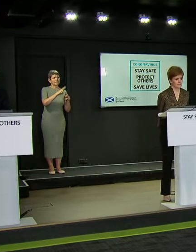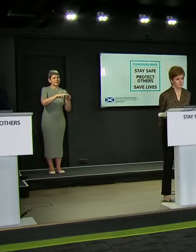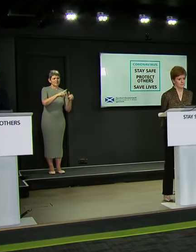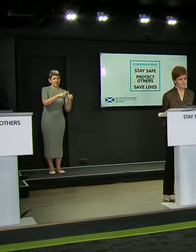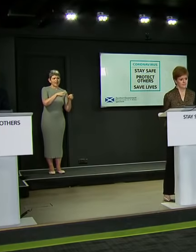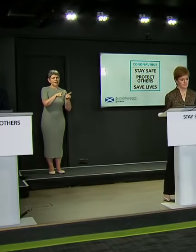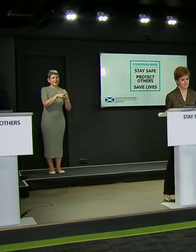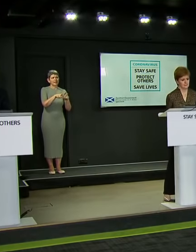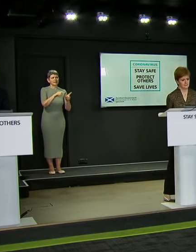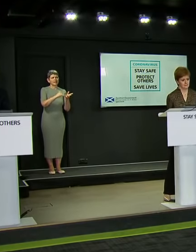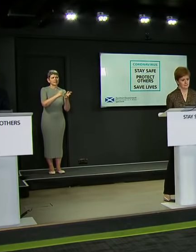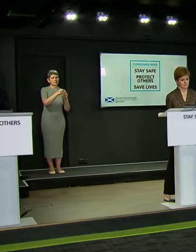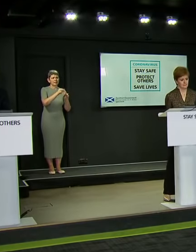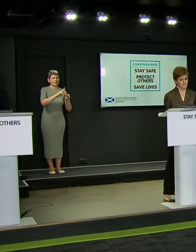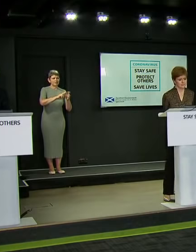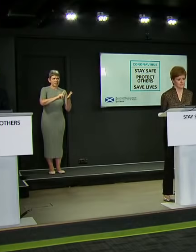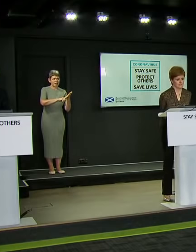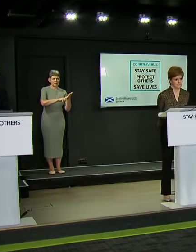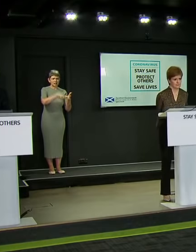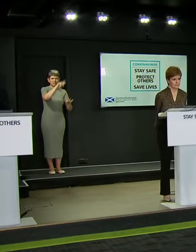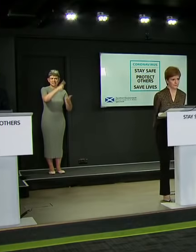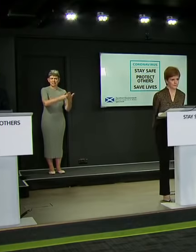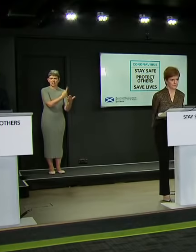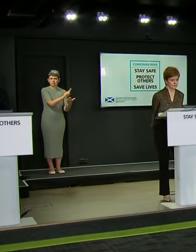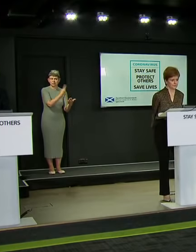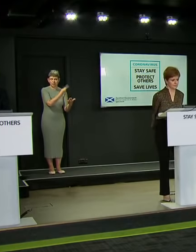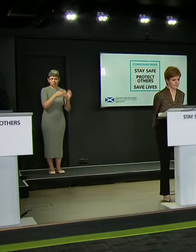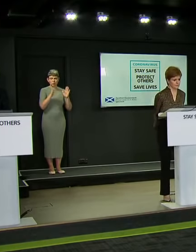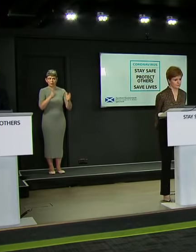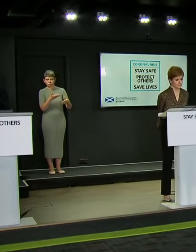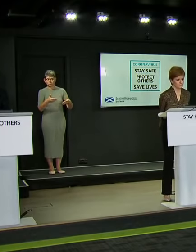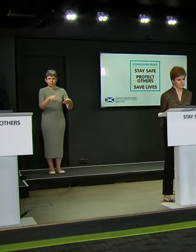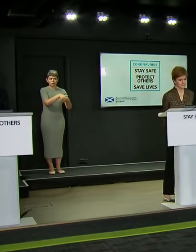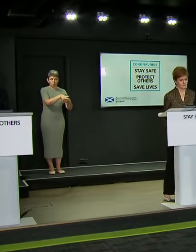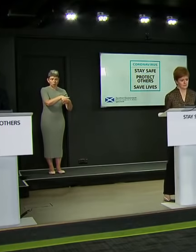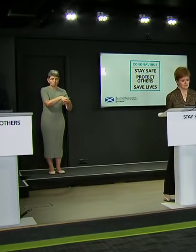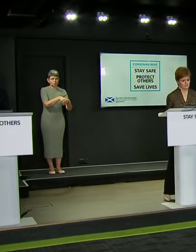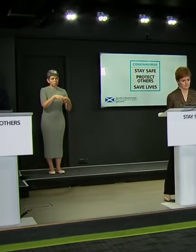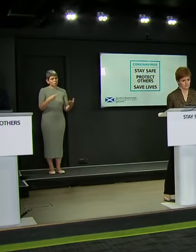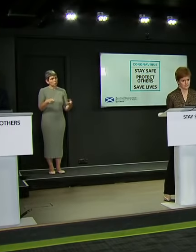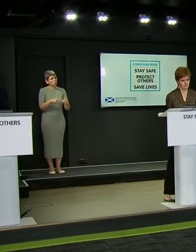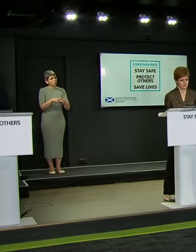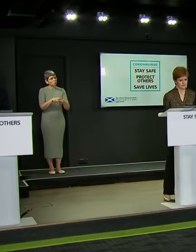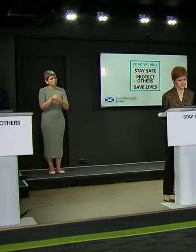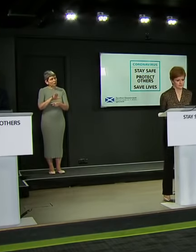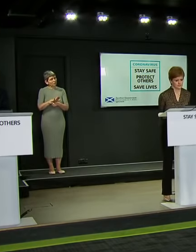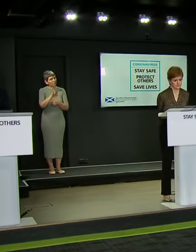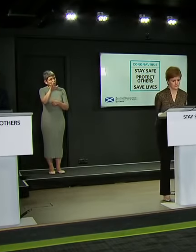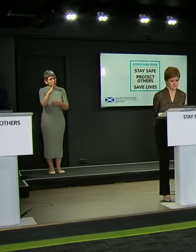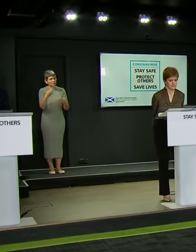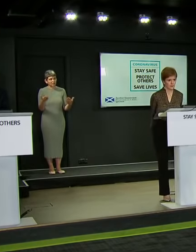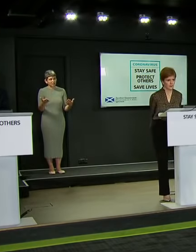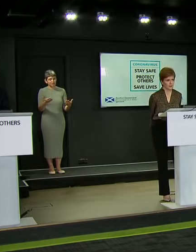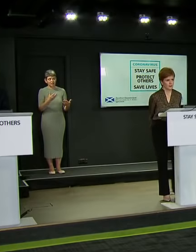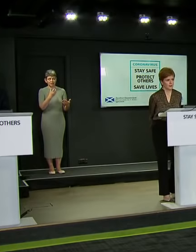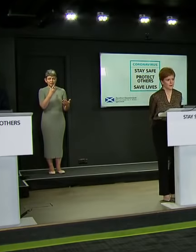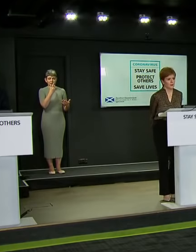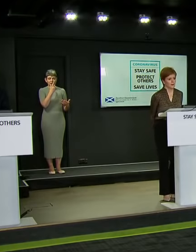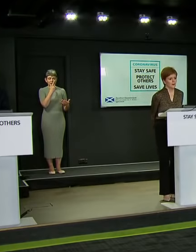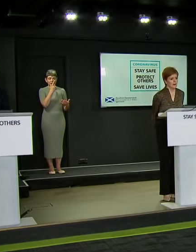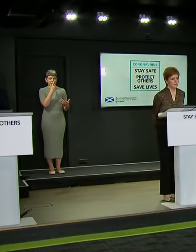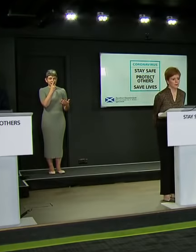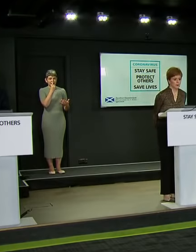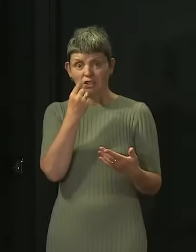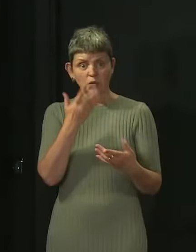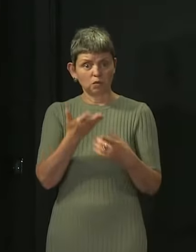Authorities to provide sanctions on clubs, but is there anything in the future that the government may be to do in terms of football clubs acting as a business?